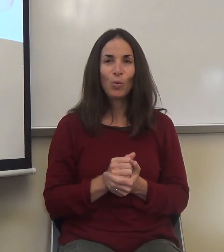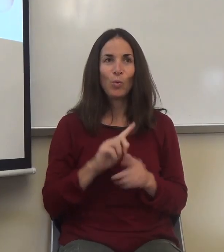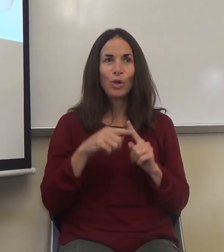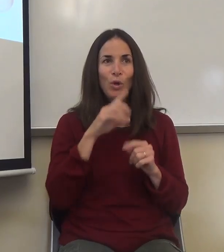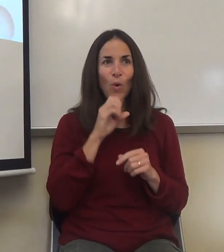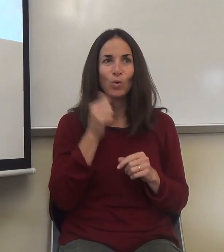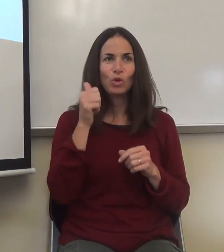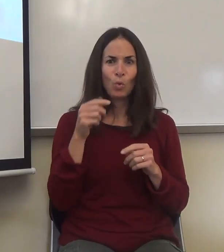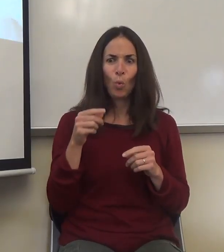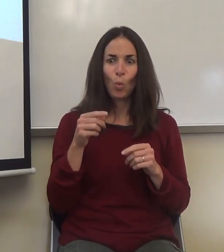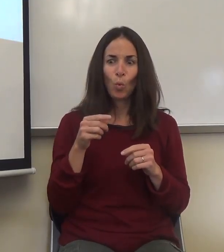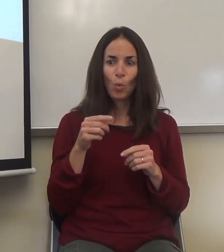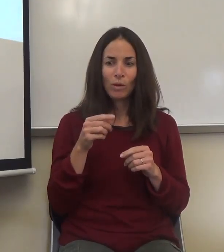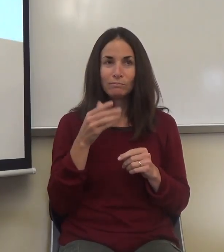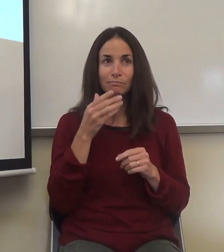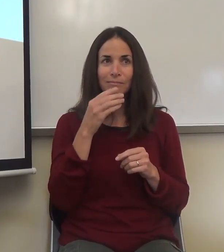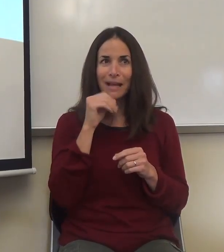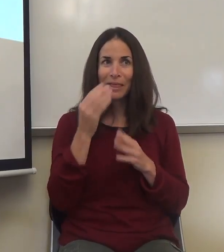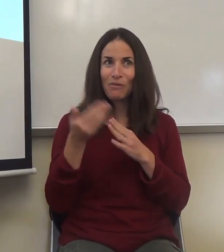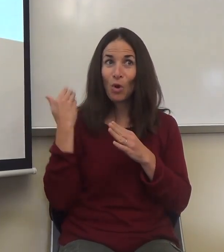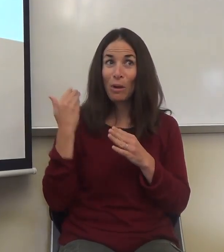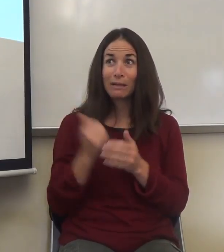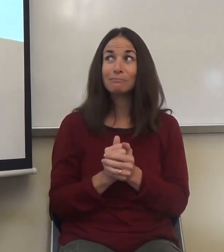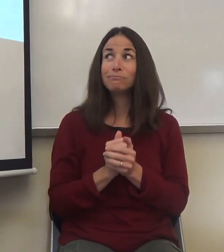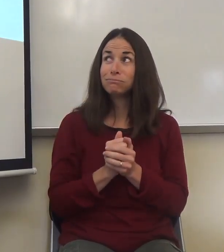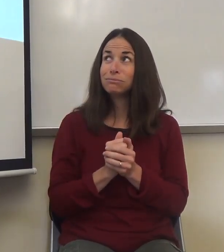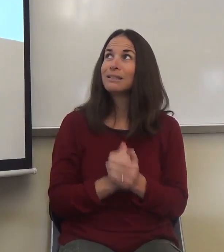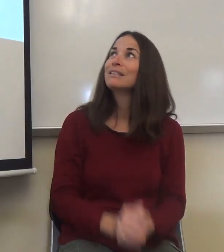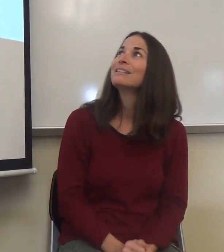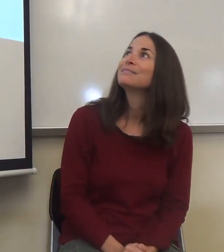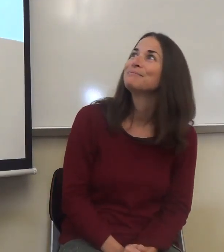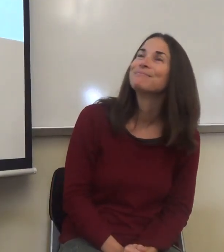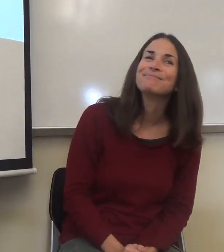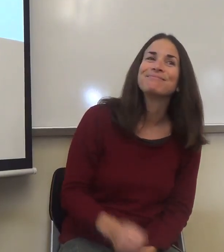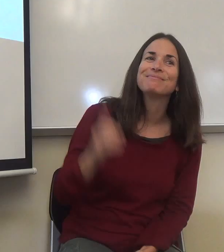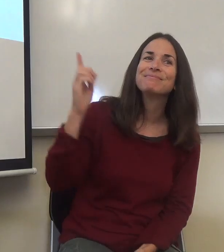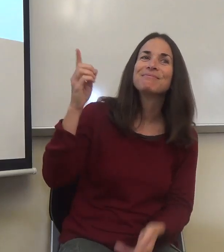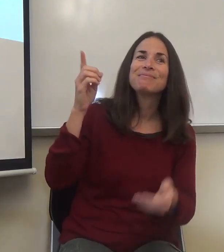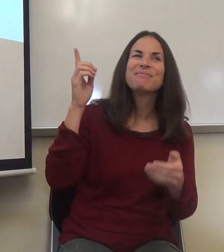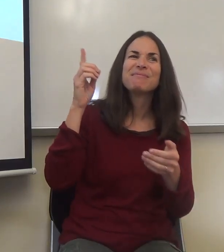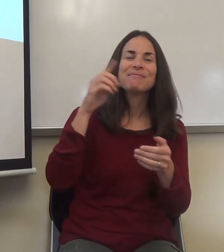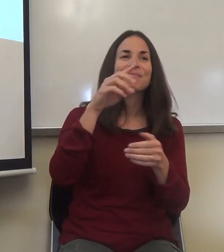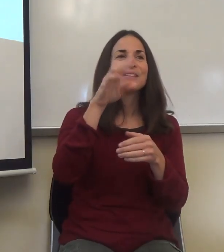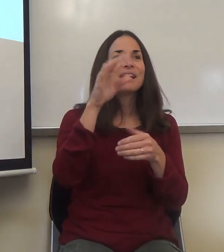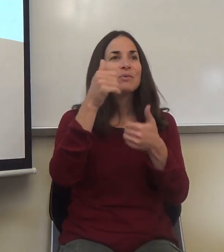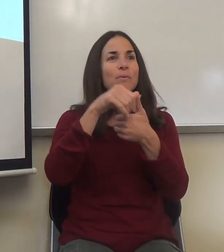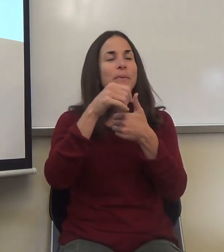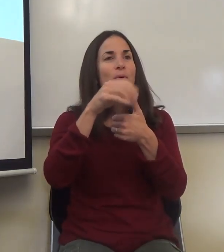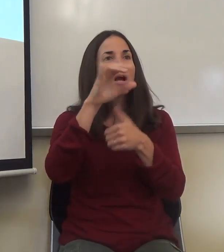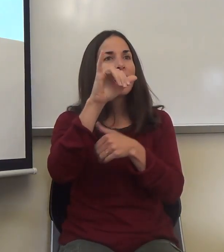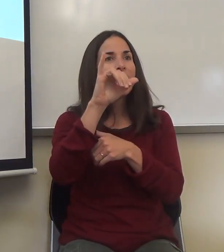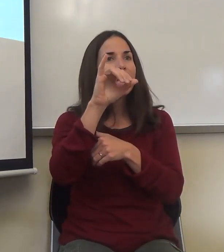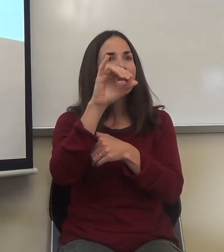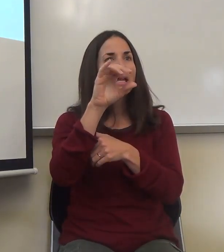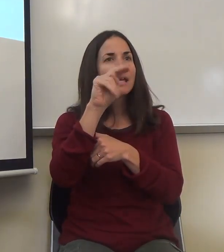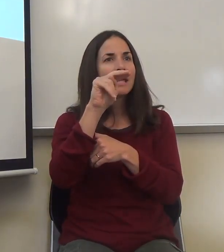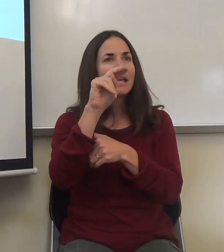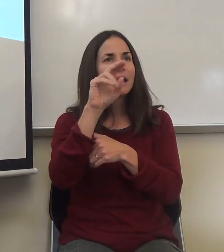vote. And when you start to look at that, when you're in high school, 40 years seems like a long time. But now you're looking and saying,